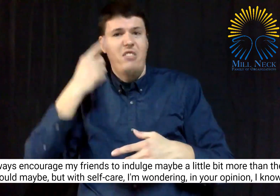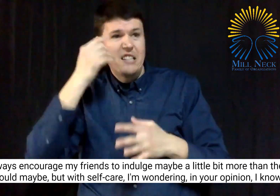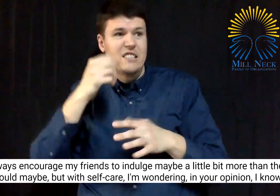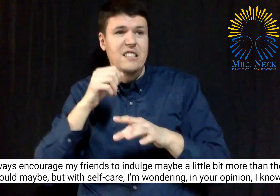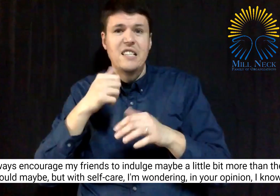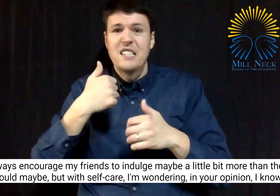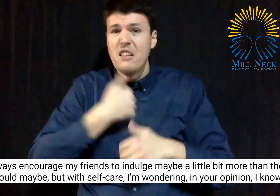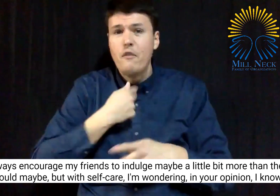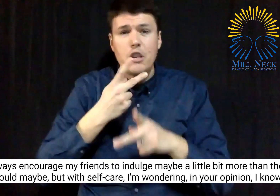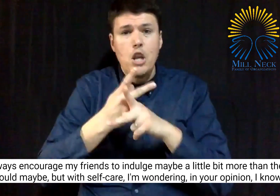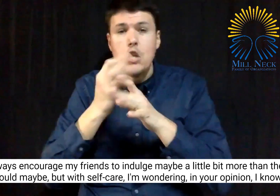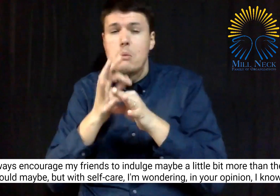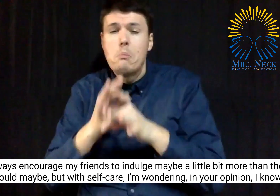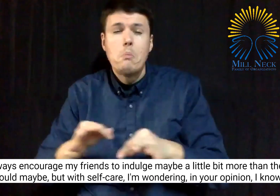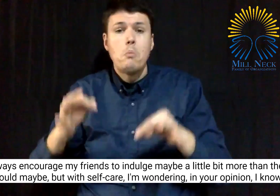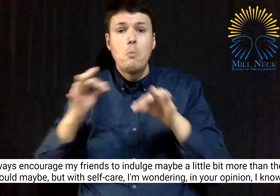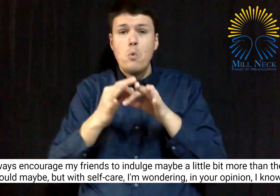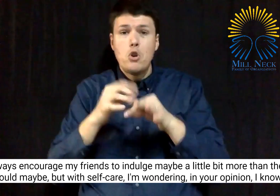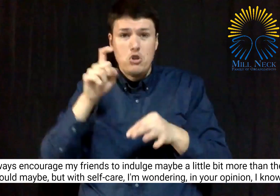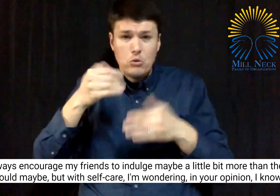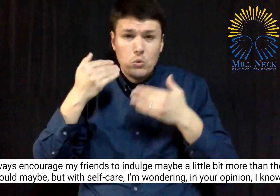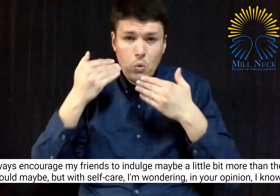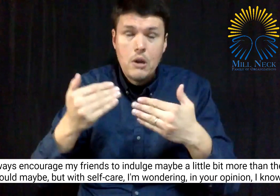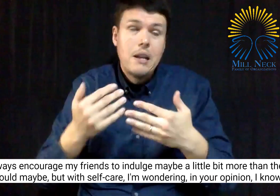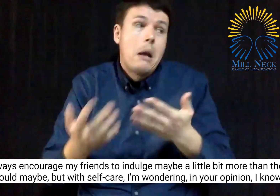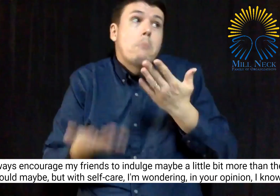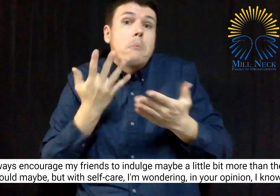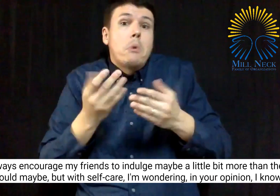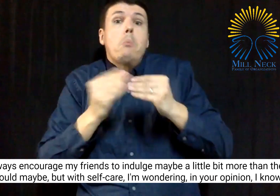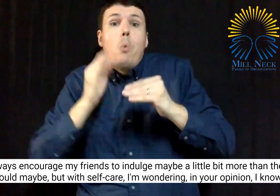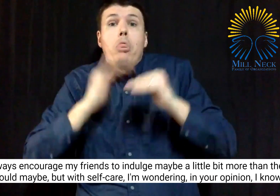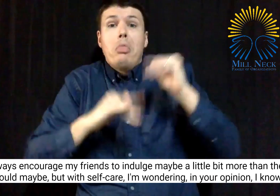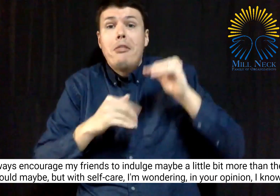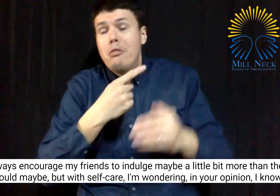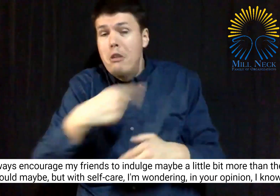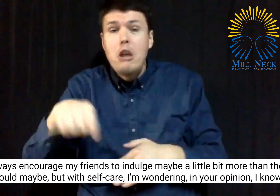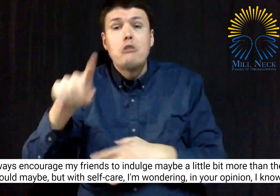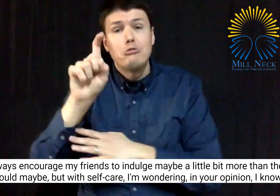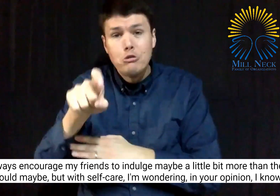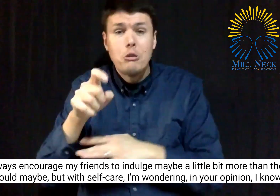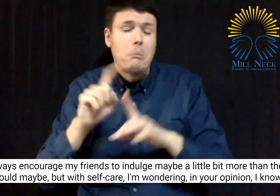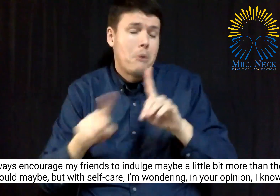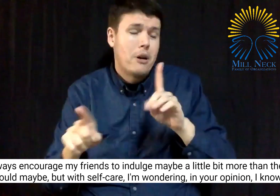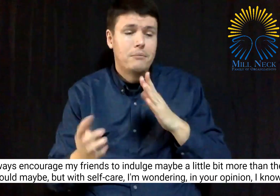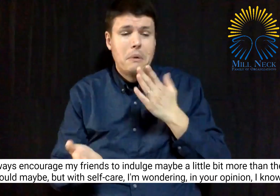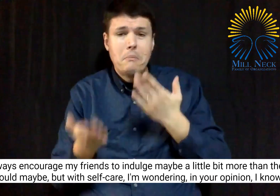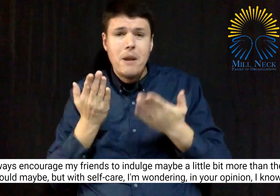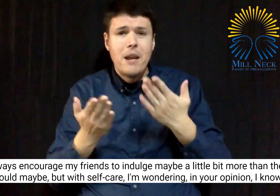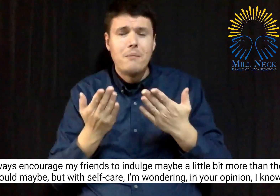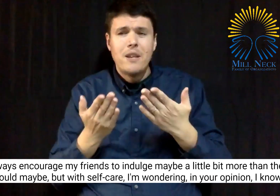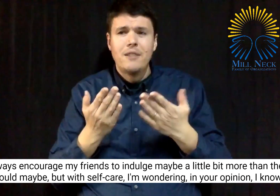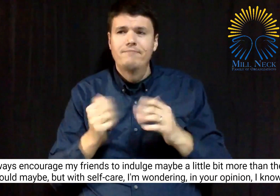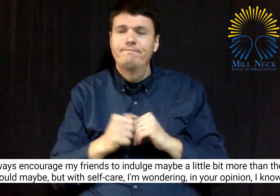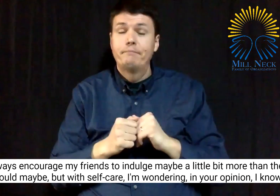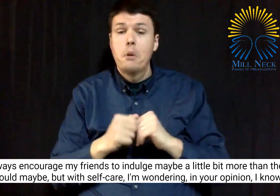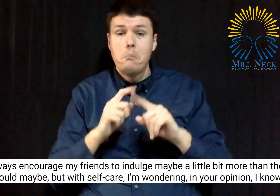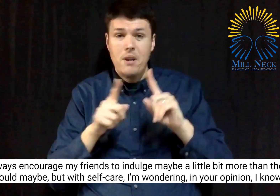to indulge maybe a little bit more than they should maybe, but with self-care, I'm